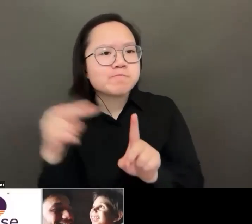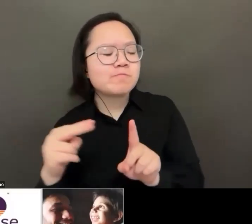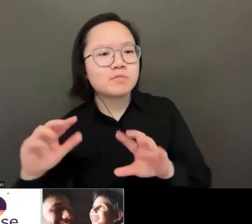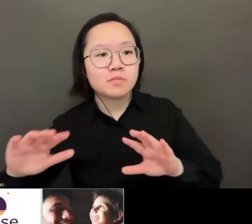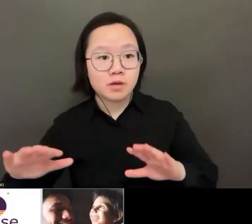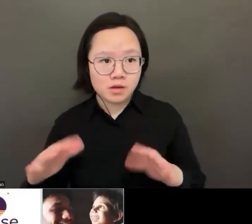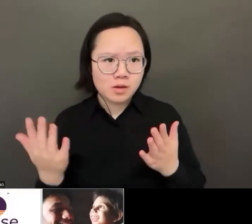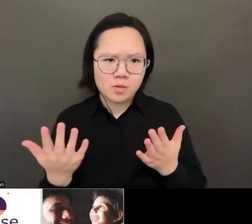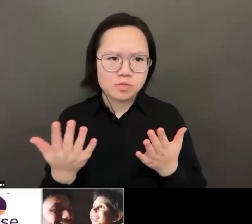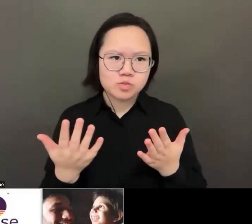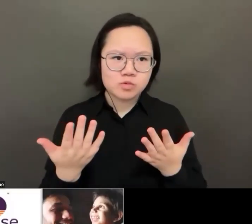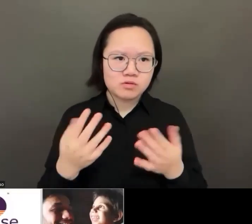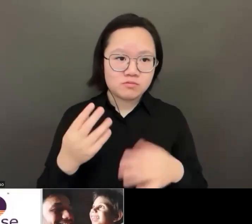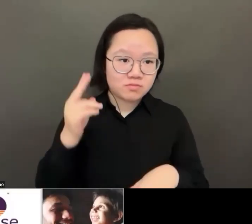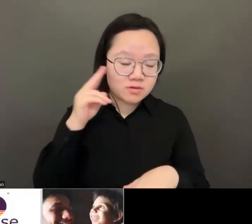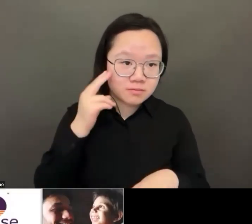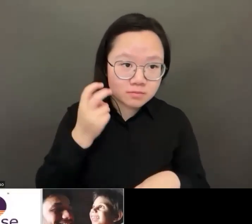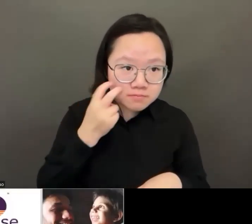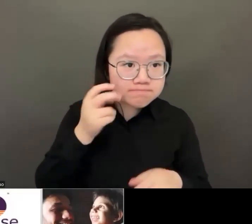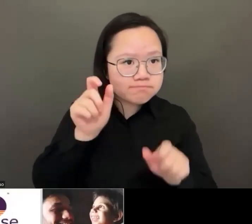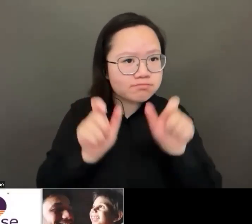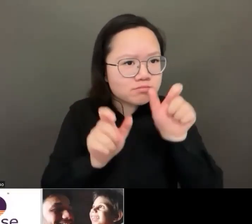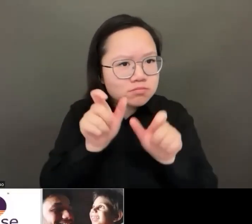supporting persons with deafblindness and working